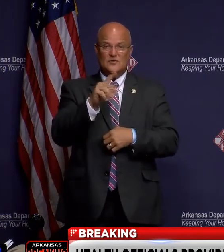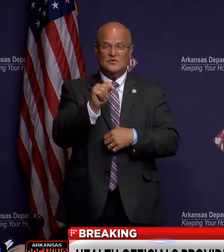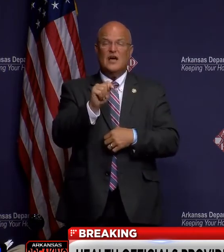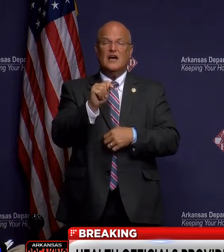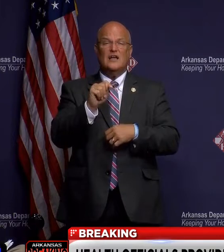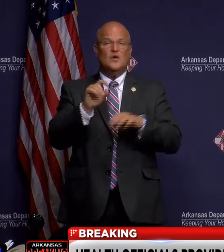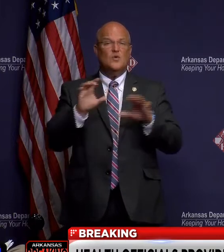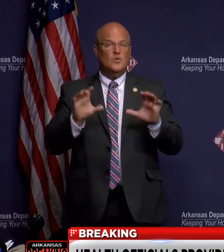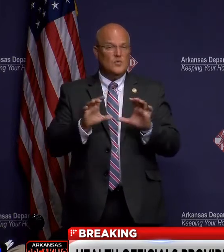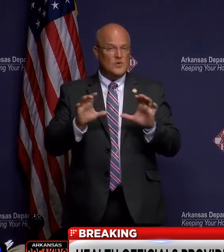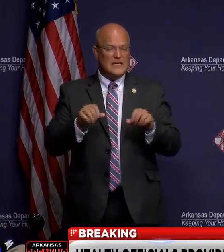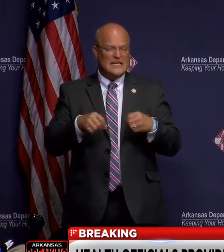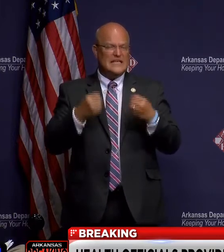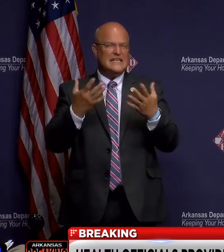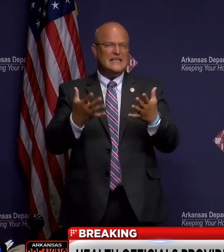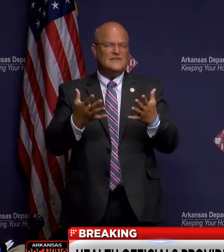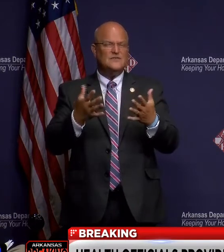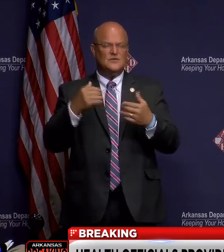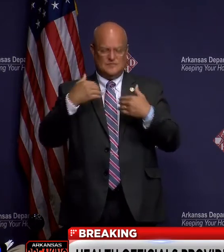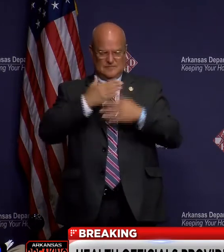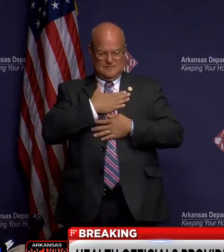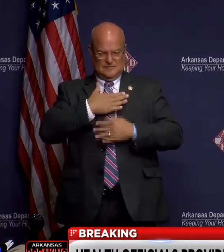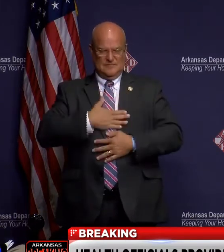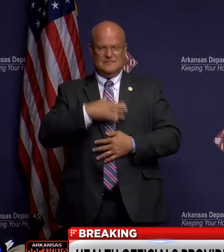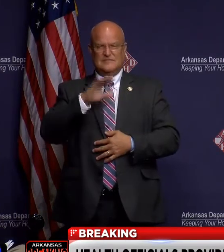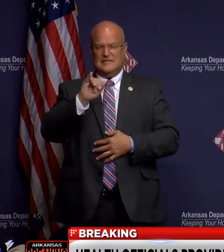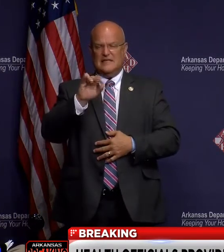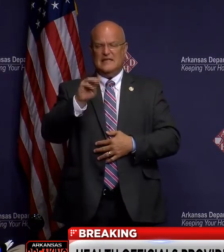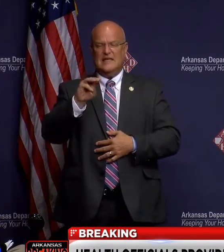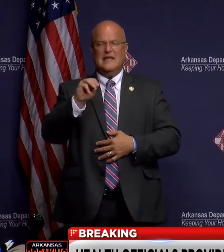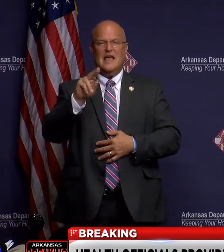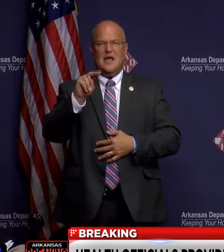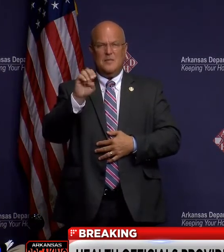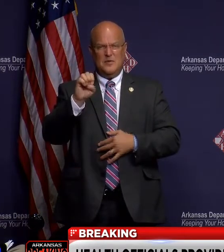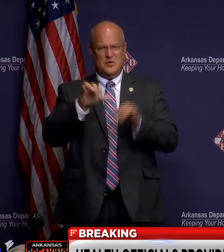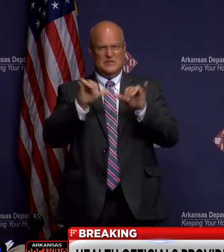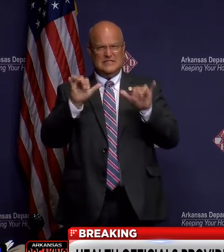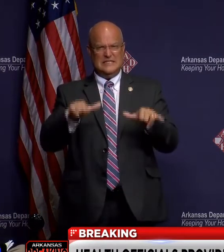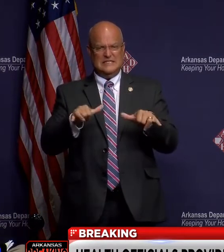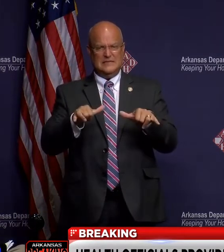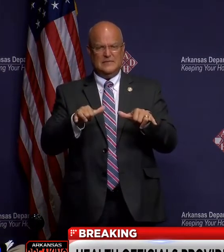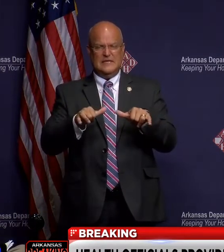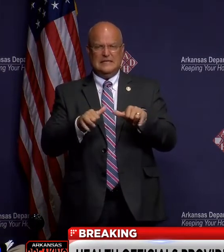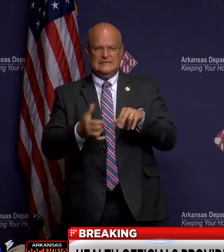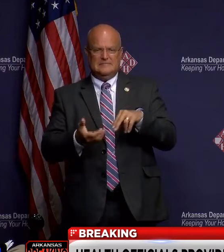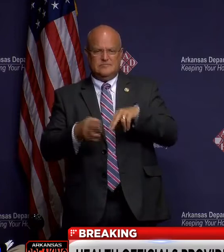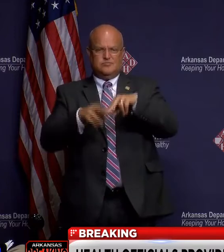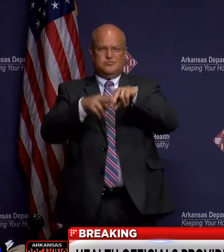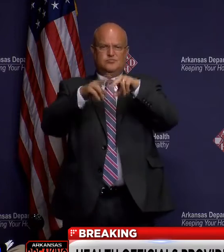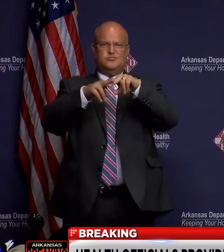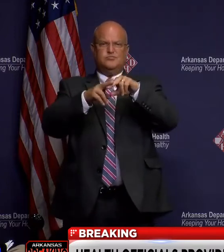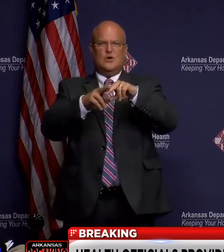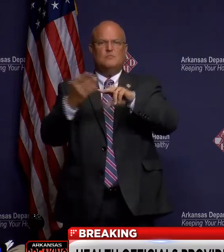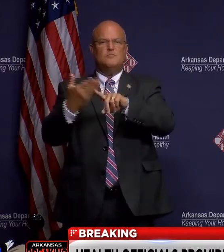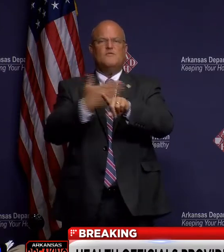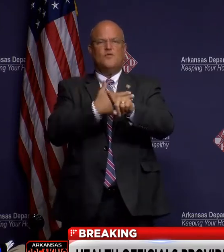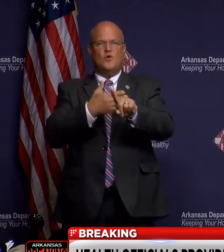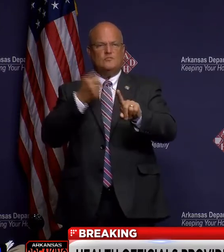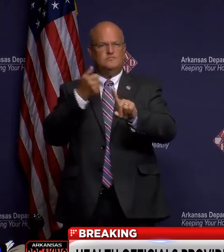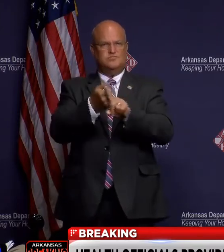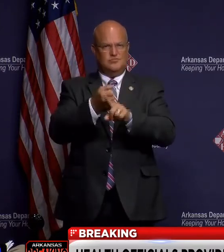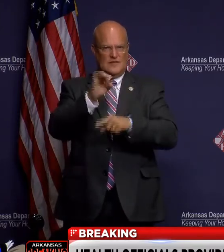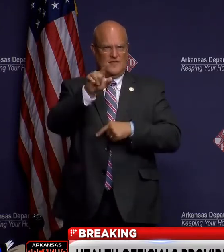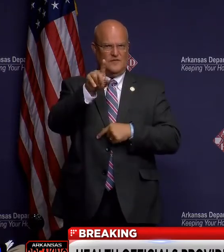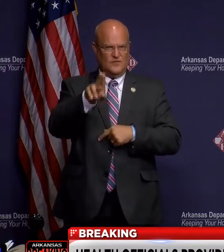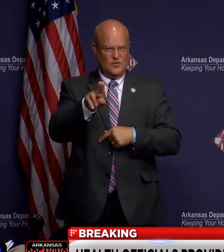that basically it gives your immune system a running head start to fight the flu. So it introduces your